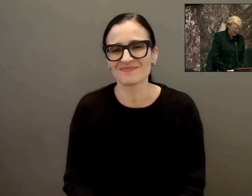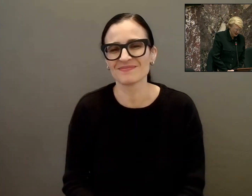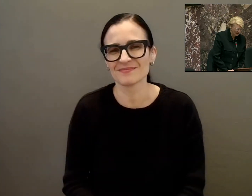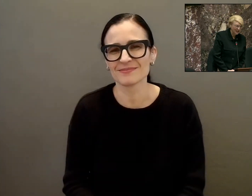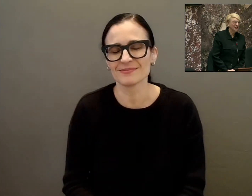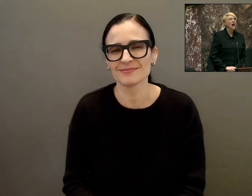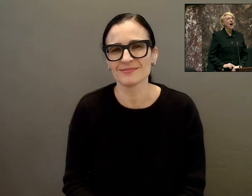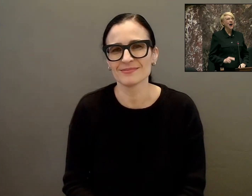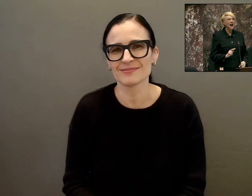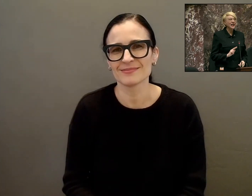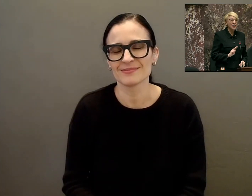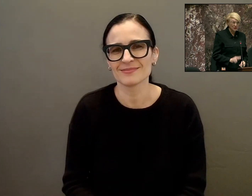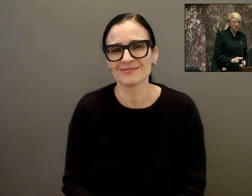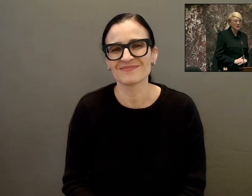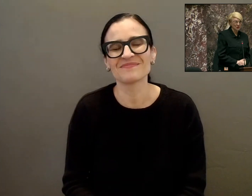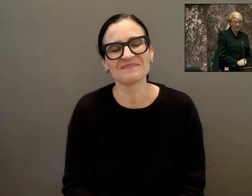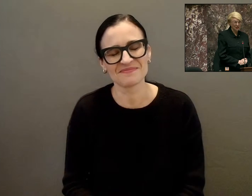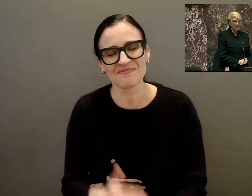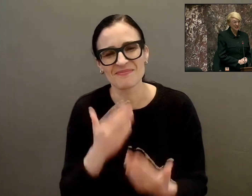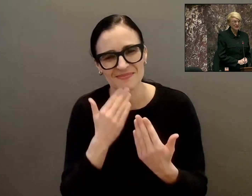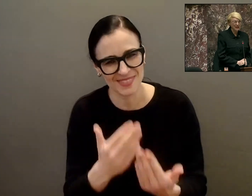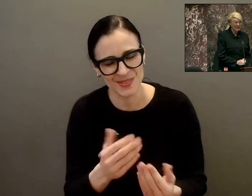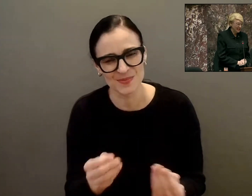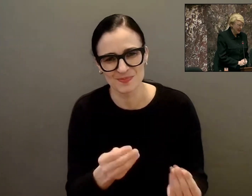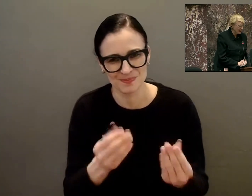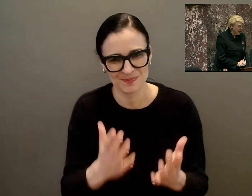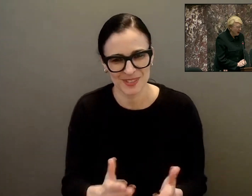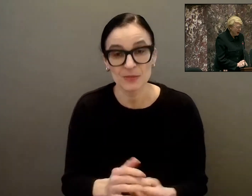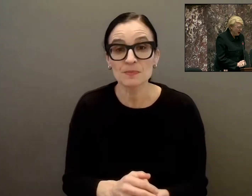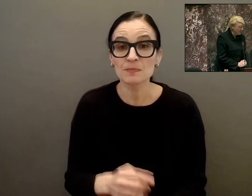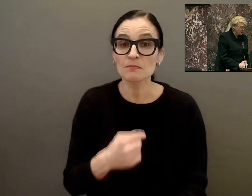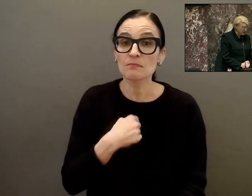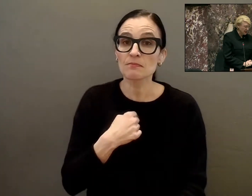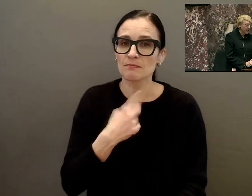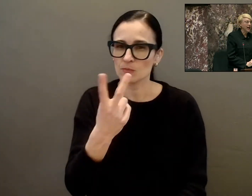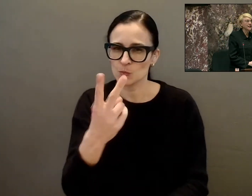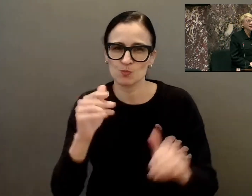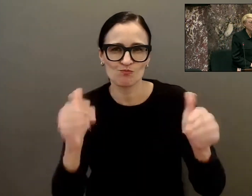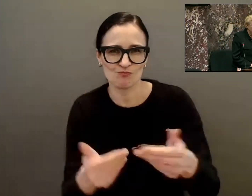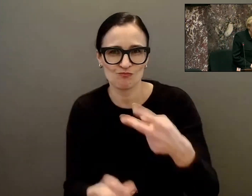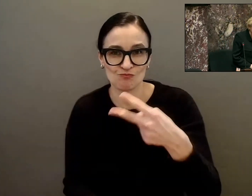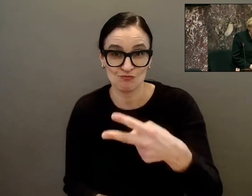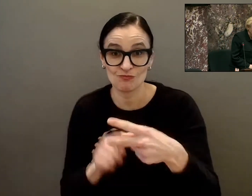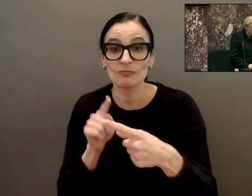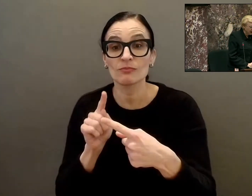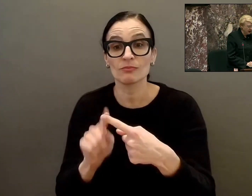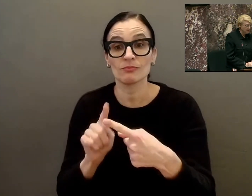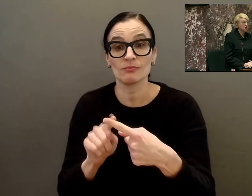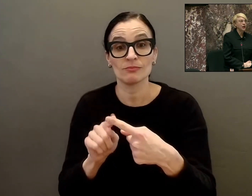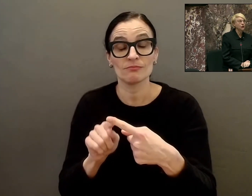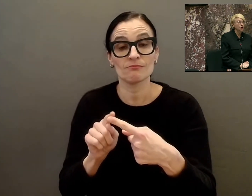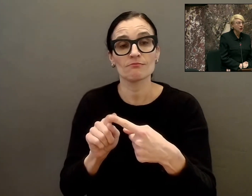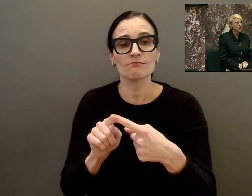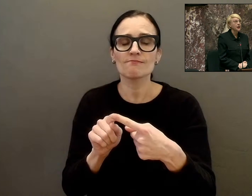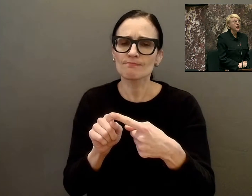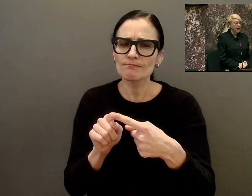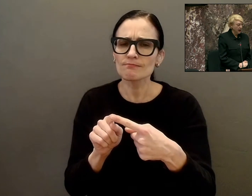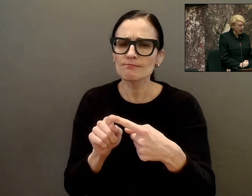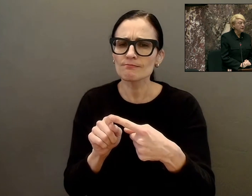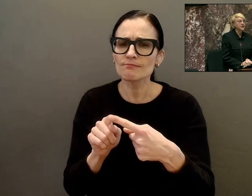Thank you, Mr. Speaker. I have two introductions to make today. Firstly, I'd like to introduce Michelle